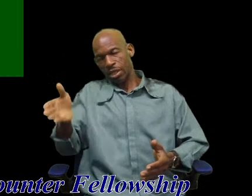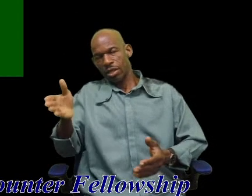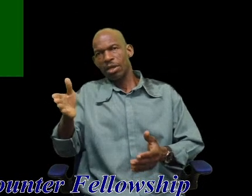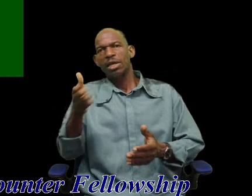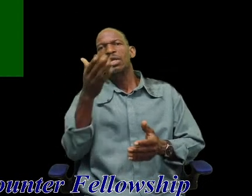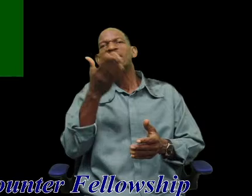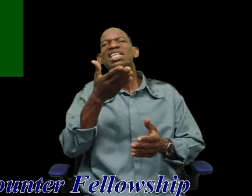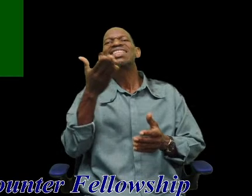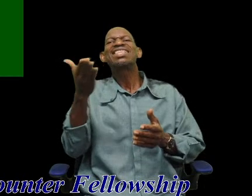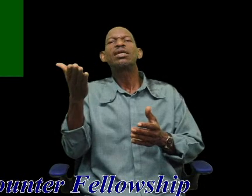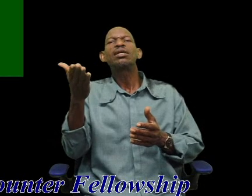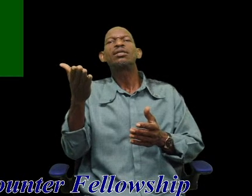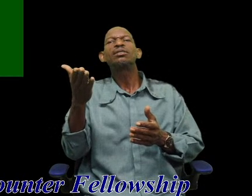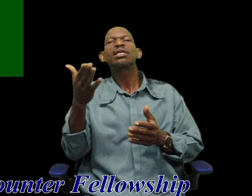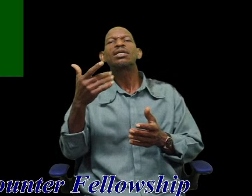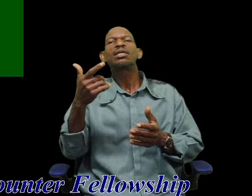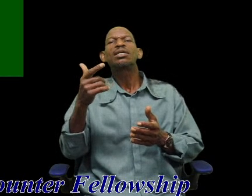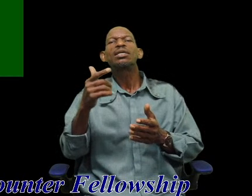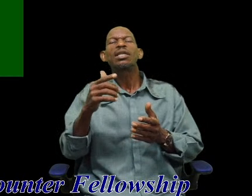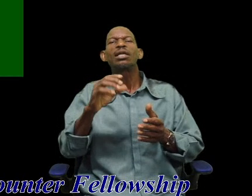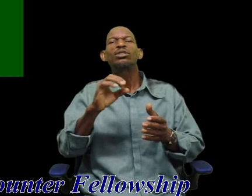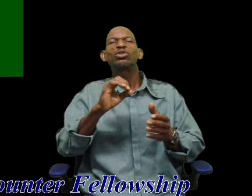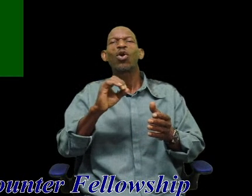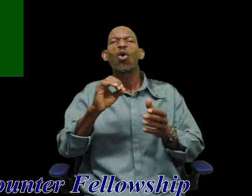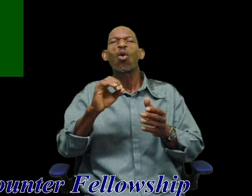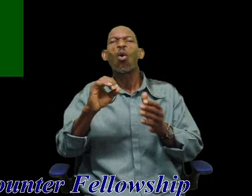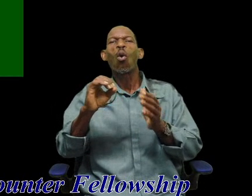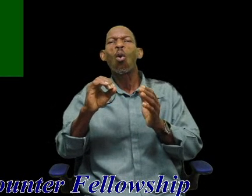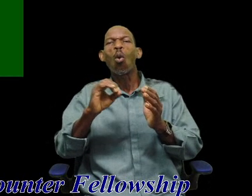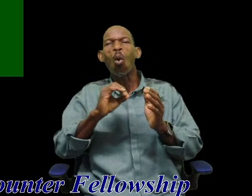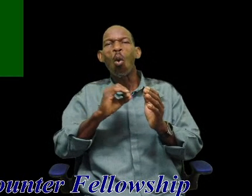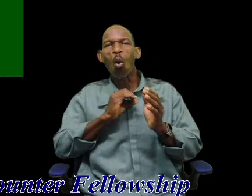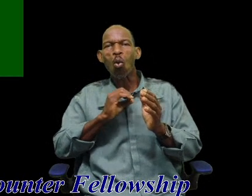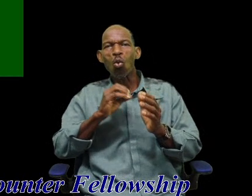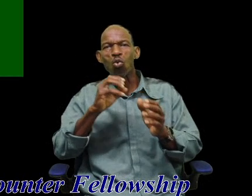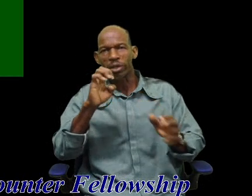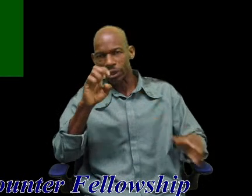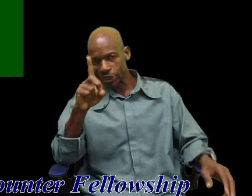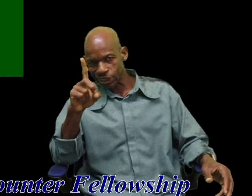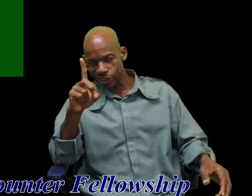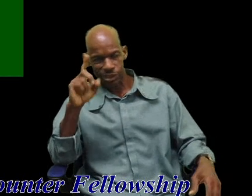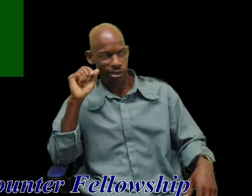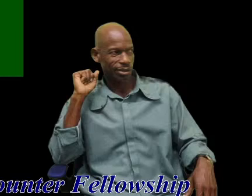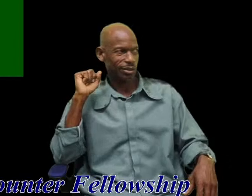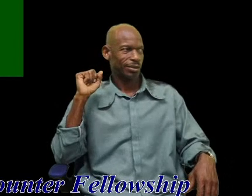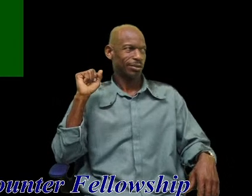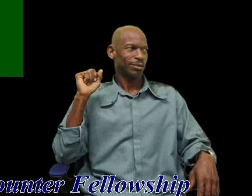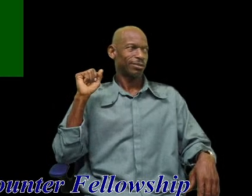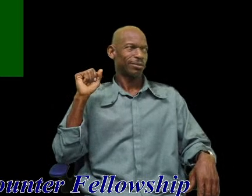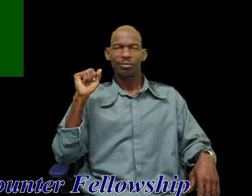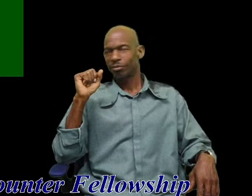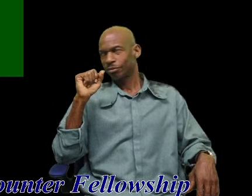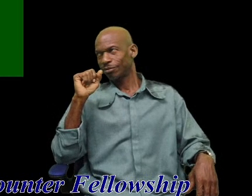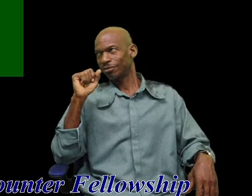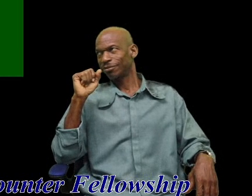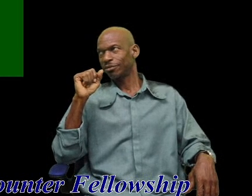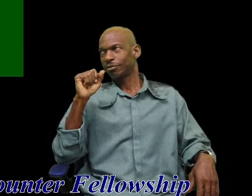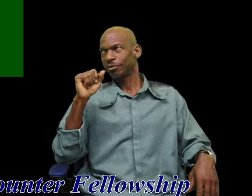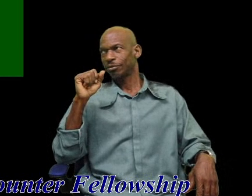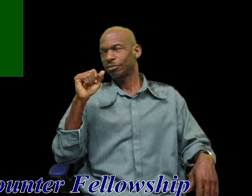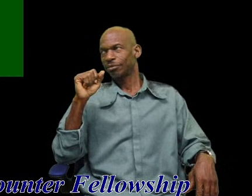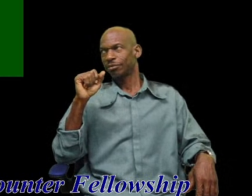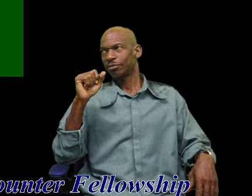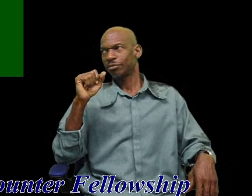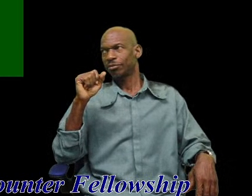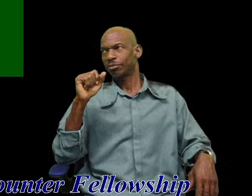So we're just looking at these things here so that we can have an idea what we're talking about. So if I have